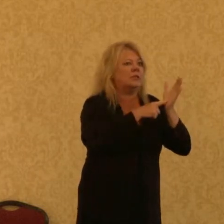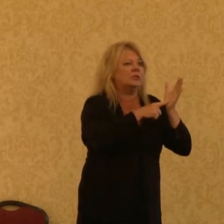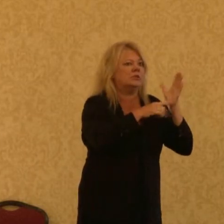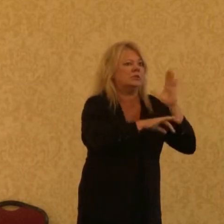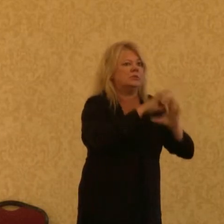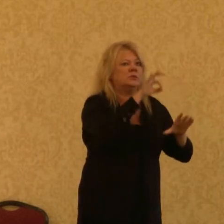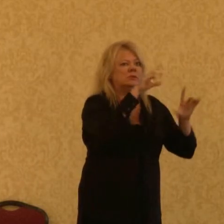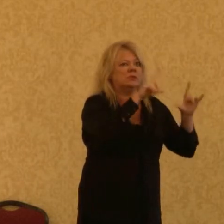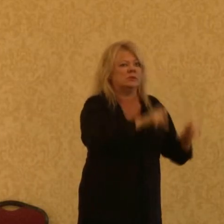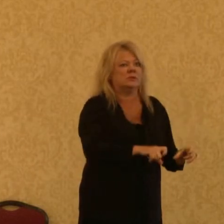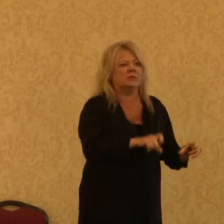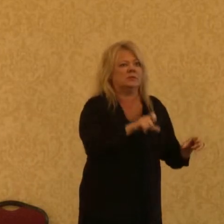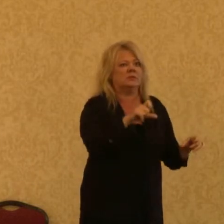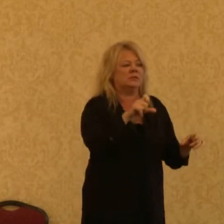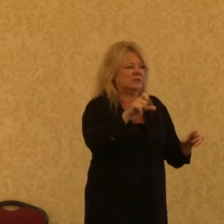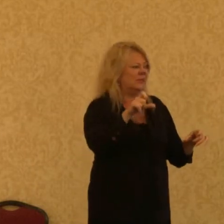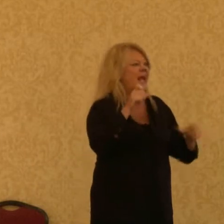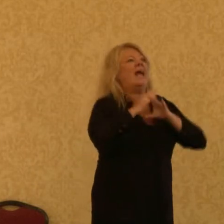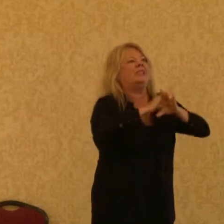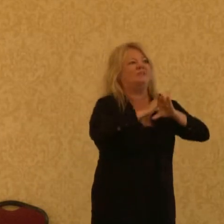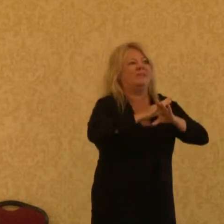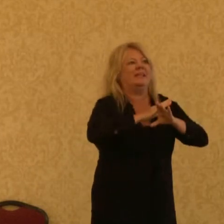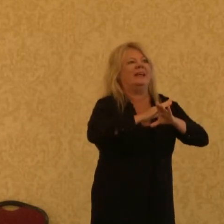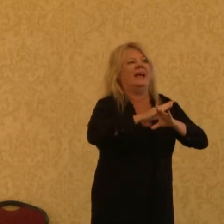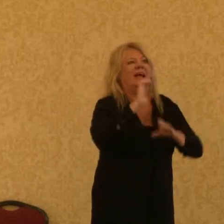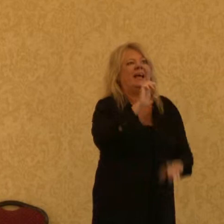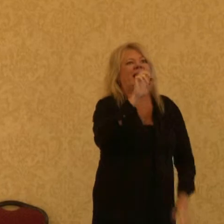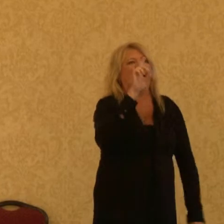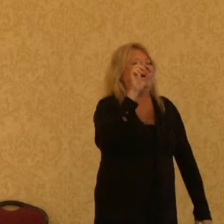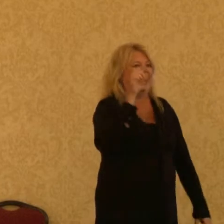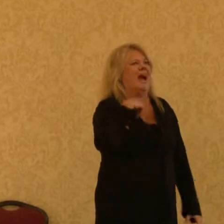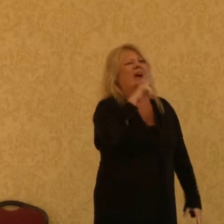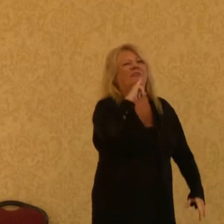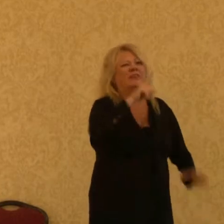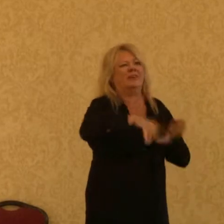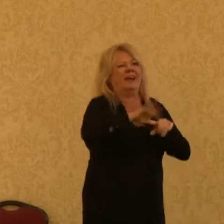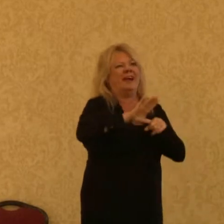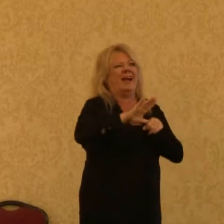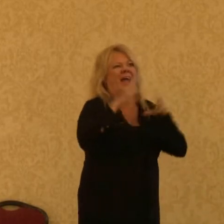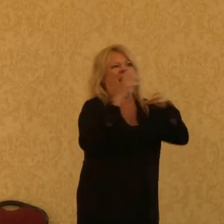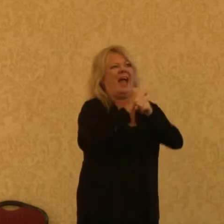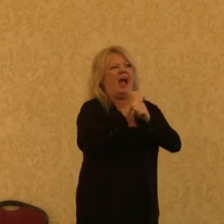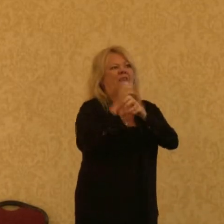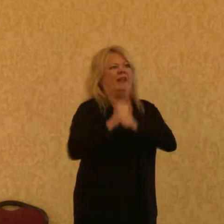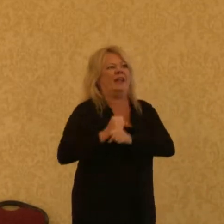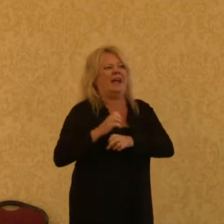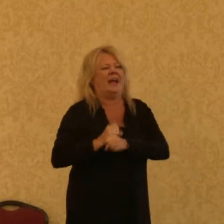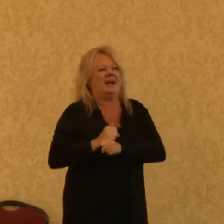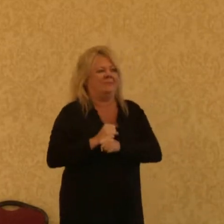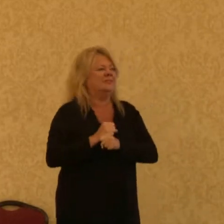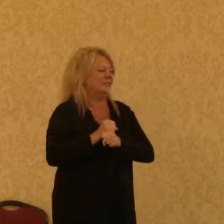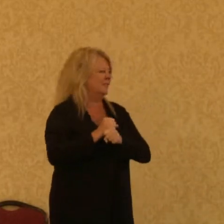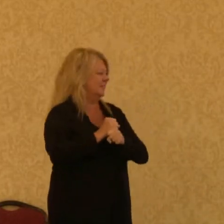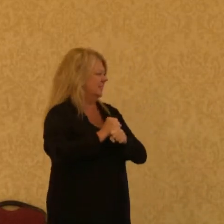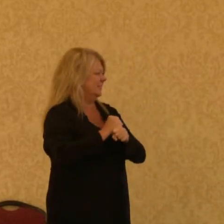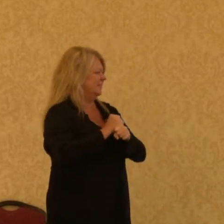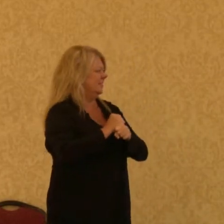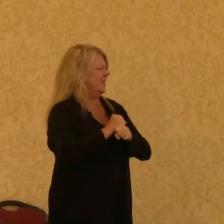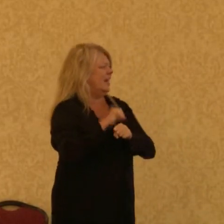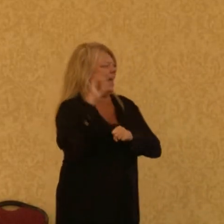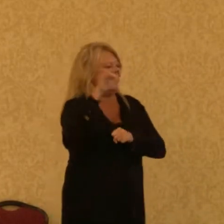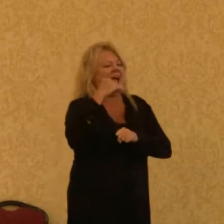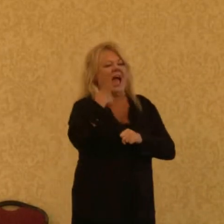One of the things that's hard to understand for any parent is the impact of hearing loss on language development. And that's just as true